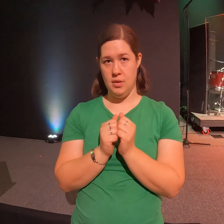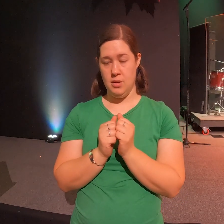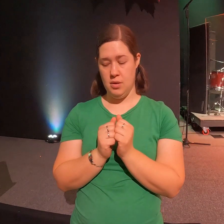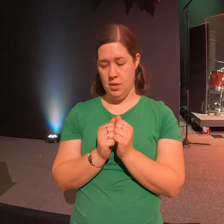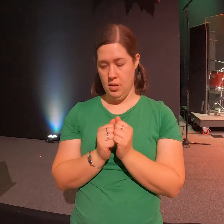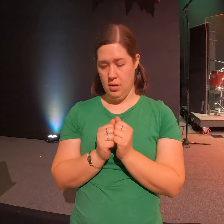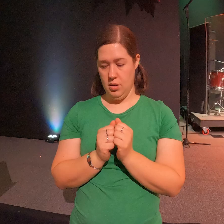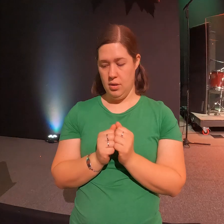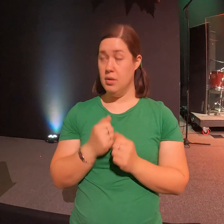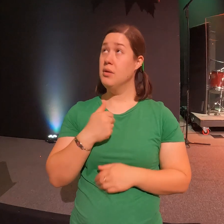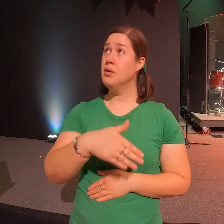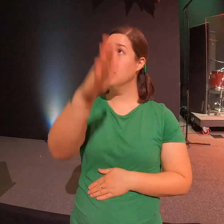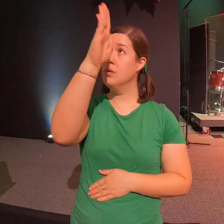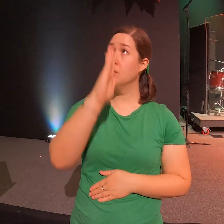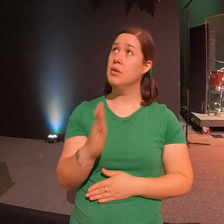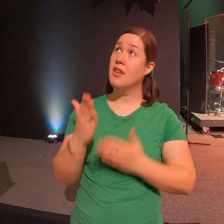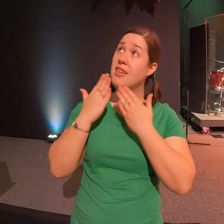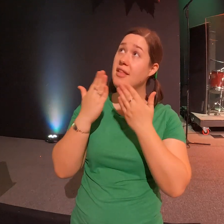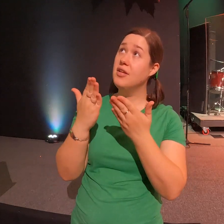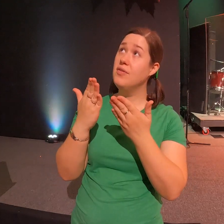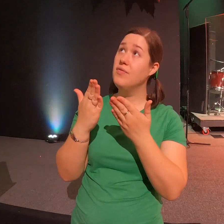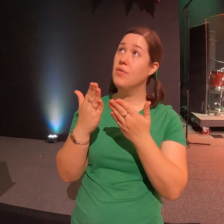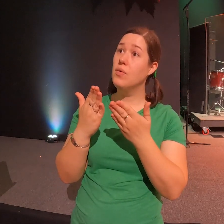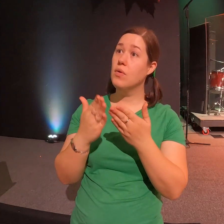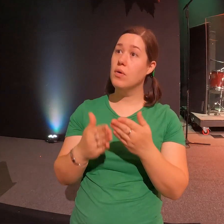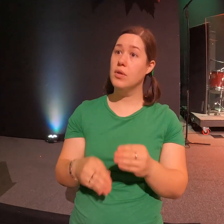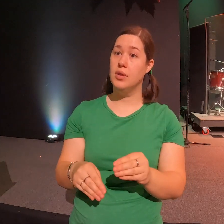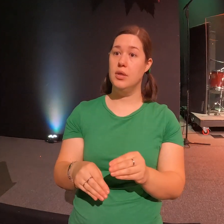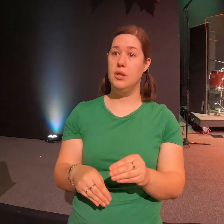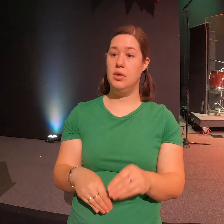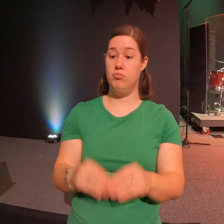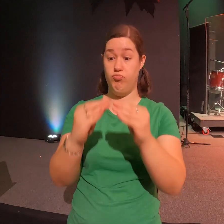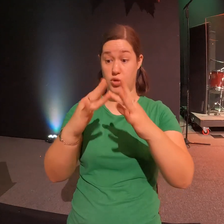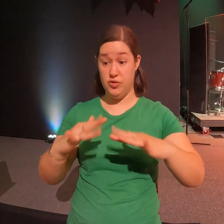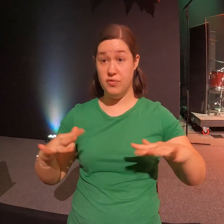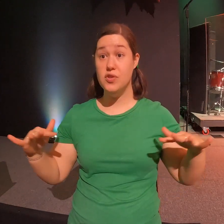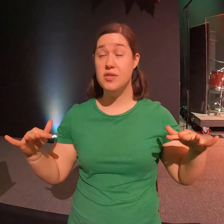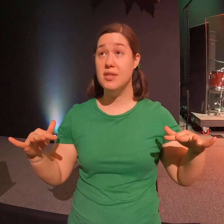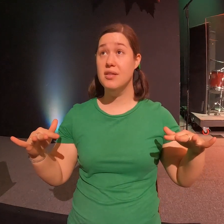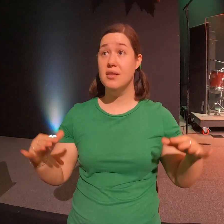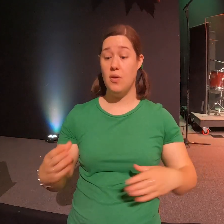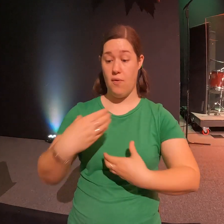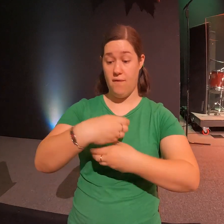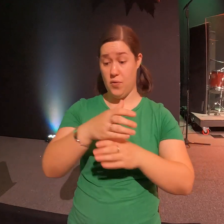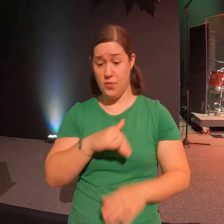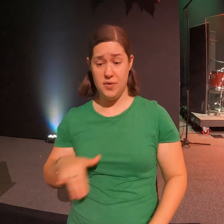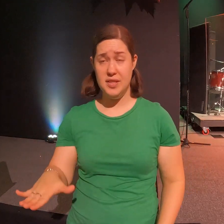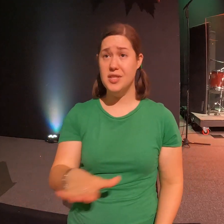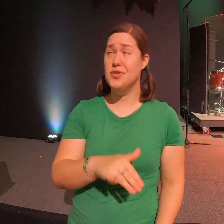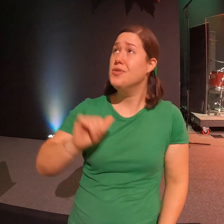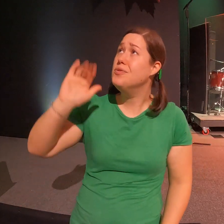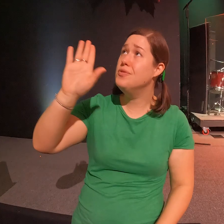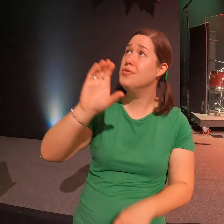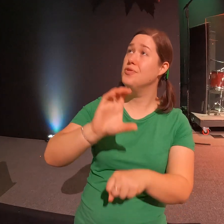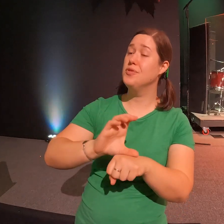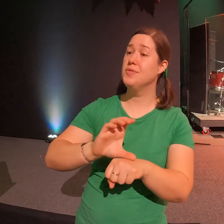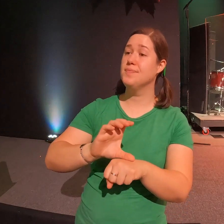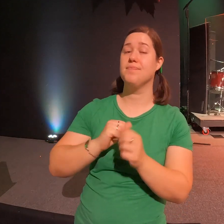Communal God, thank you for the diversity of your creation and the unity of your church. As we gather around Christ's